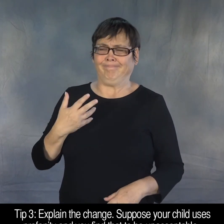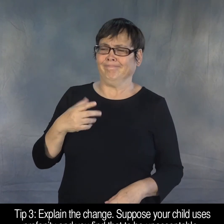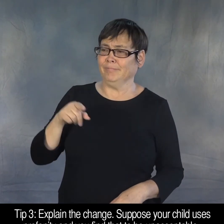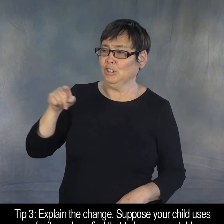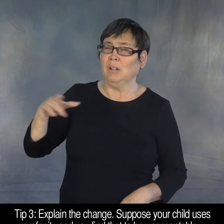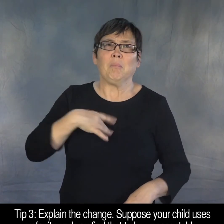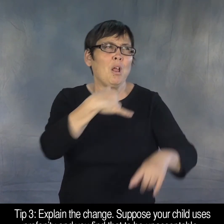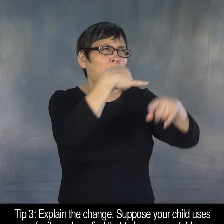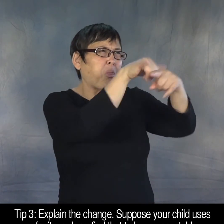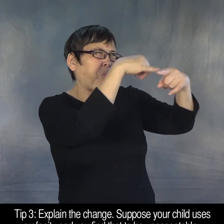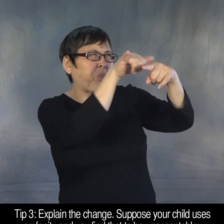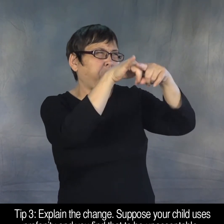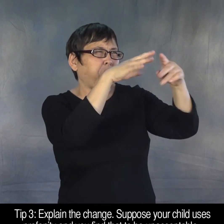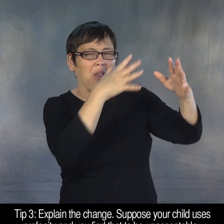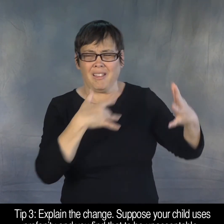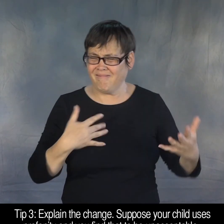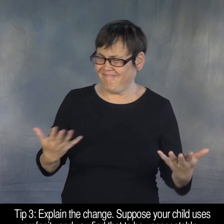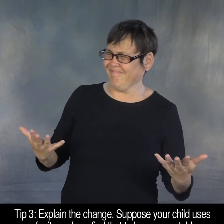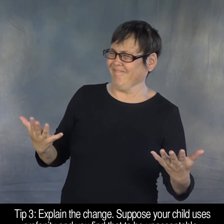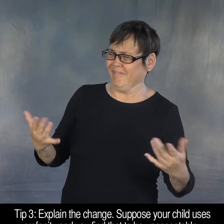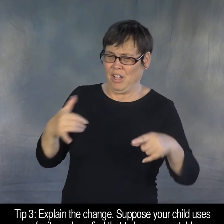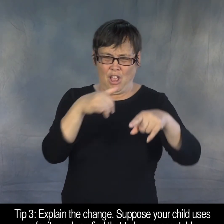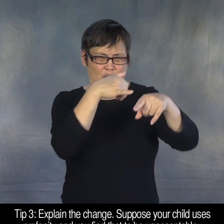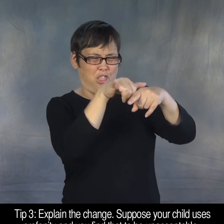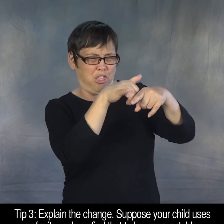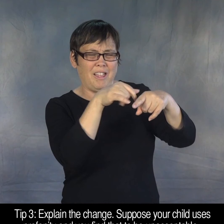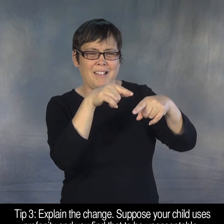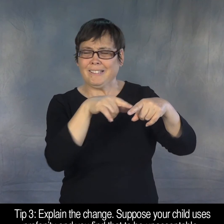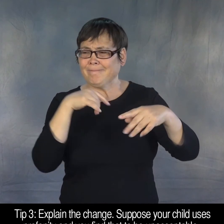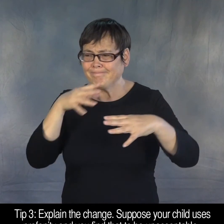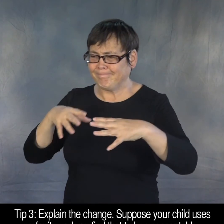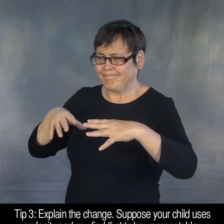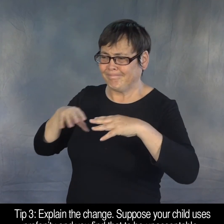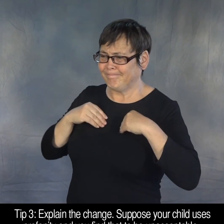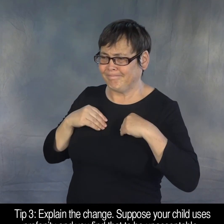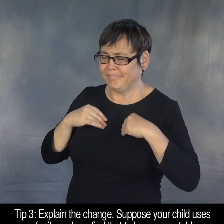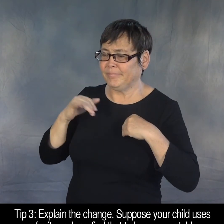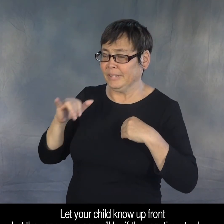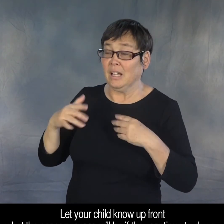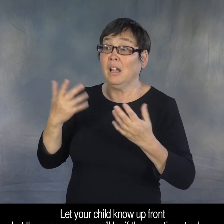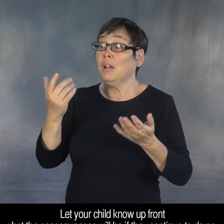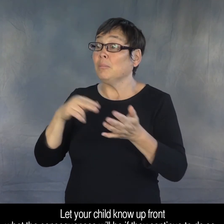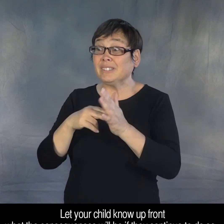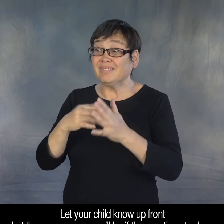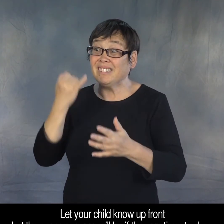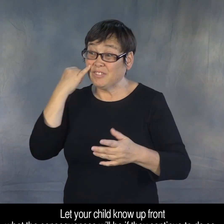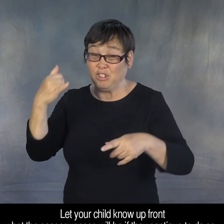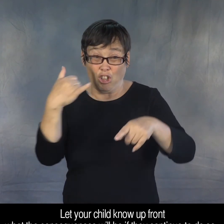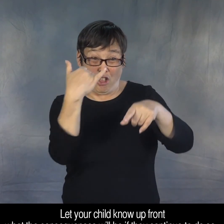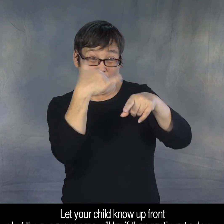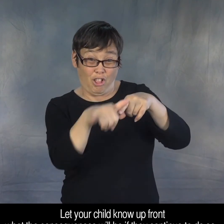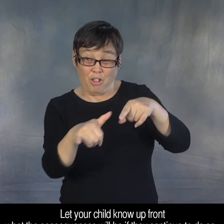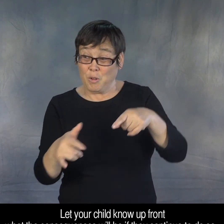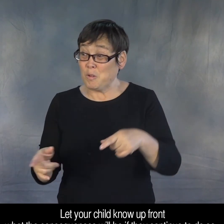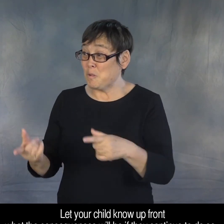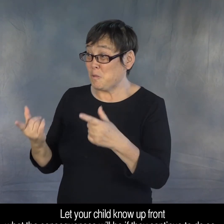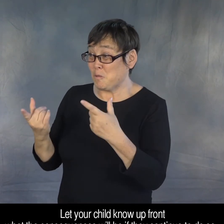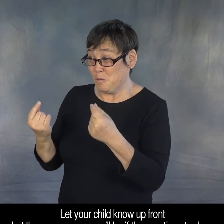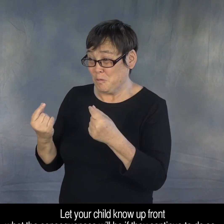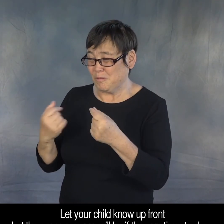Suppose your child uses profanity, and you find that to be unacceptable. Let your child know up front what the consequences